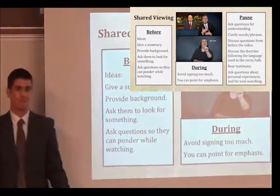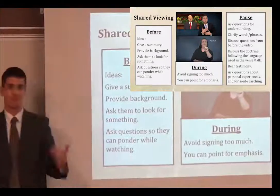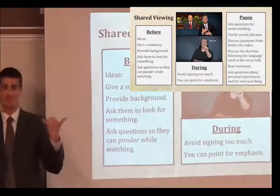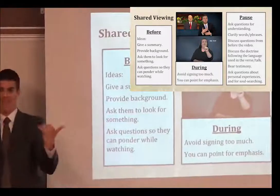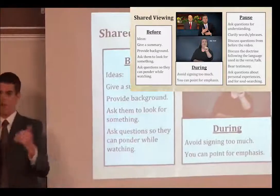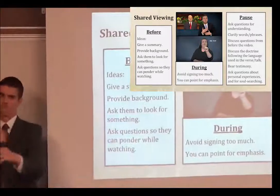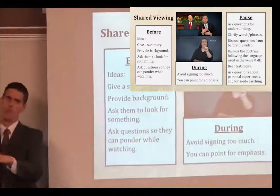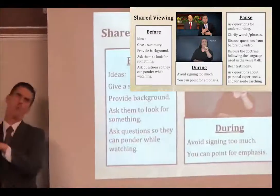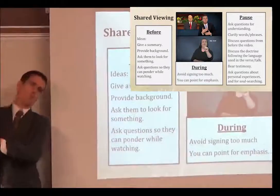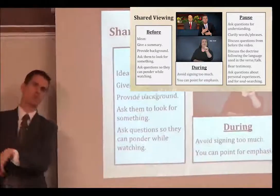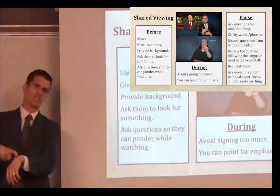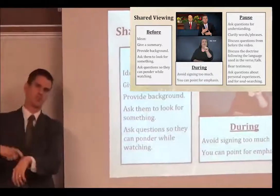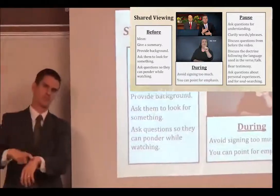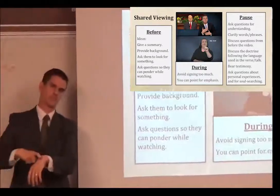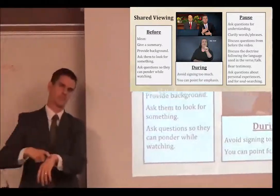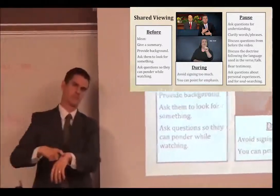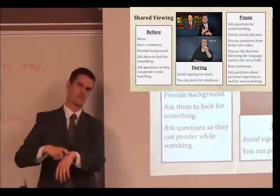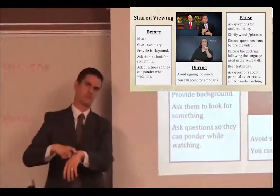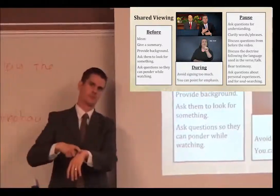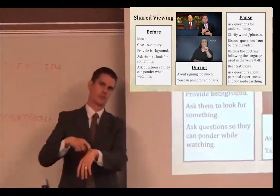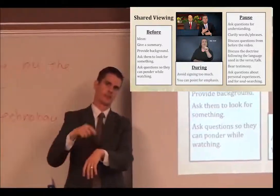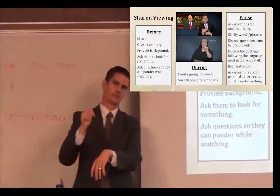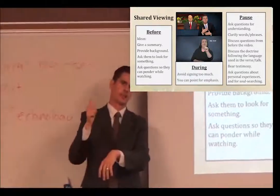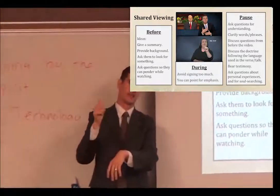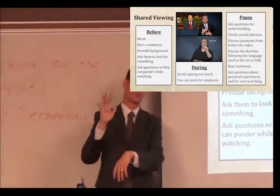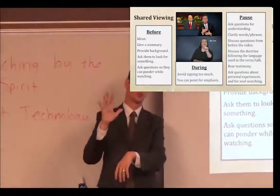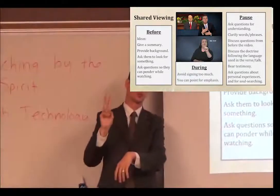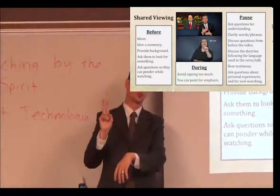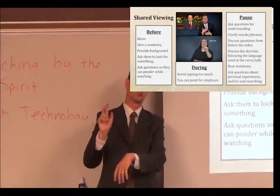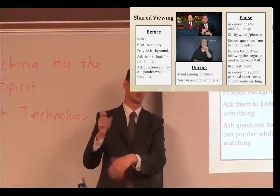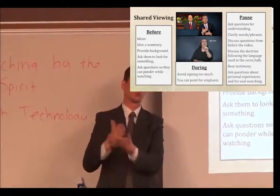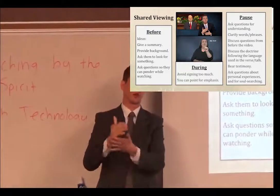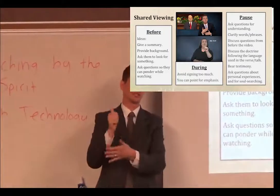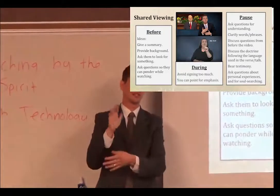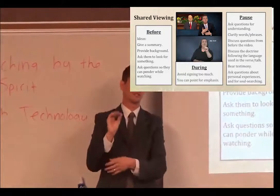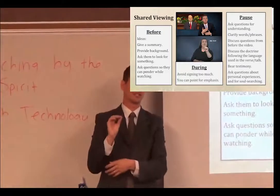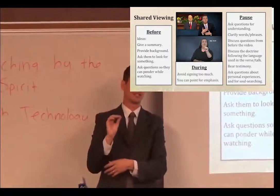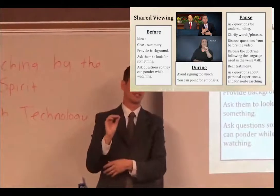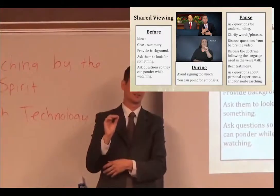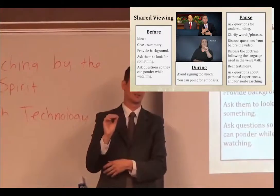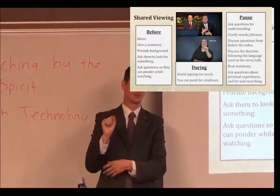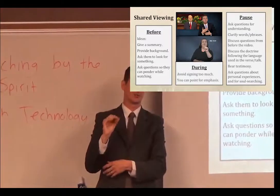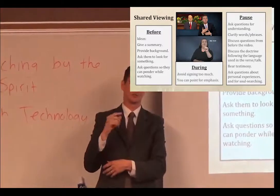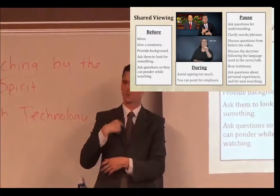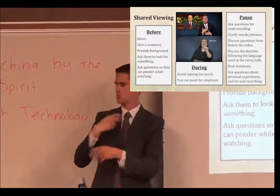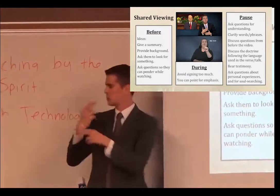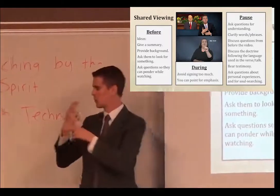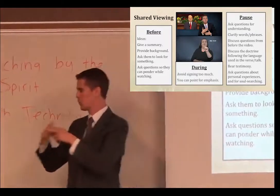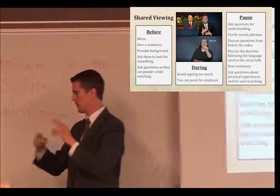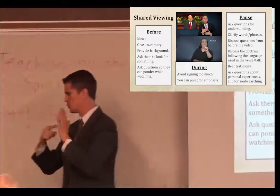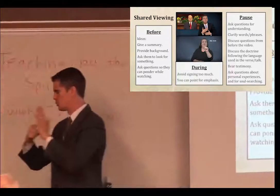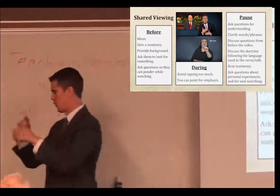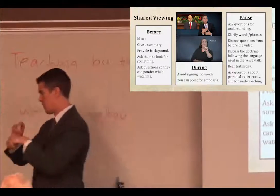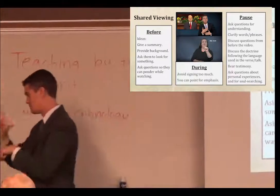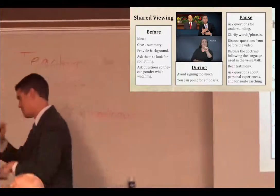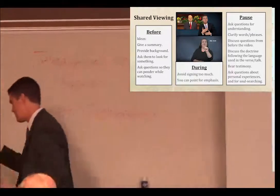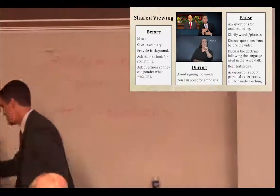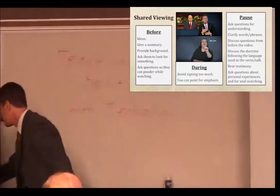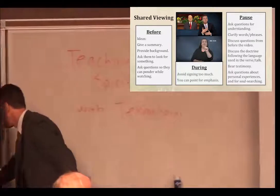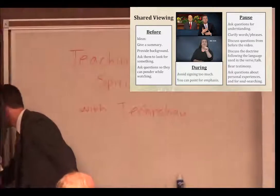other. Now, I have gone over time. It is now 10:52. I'm supposed to stop at 10:50. So I'm going to